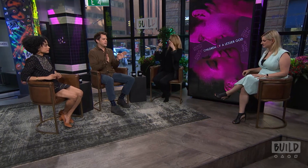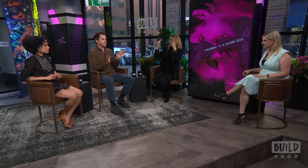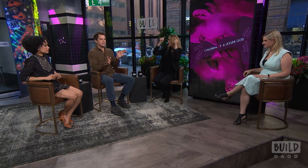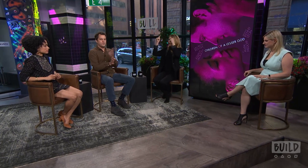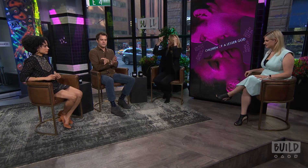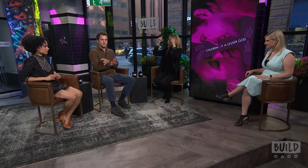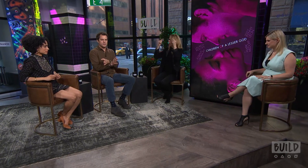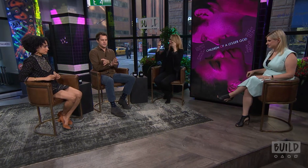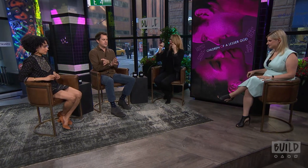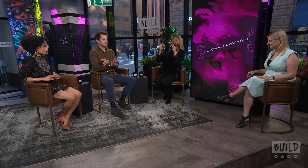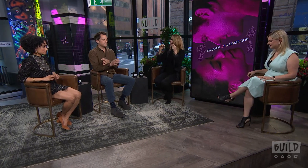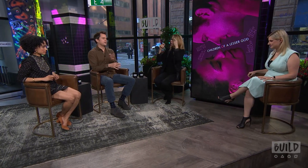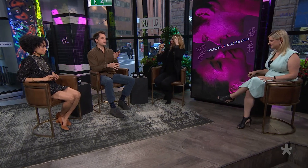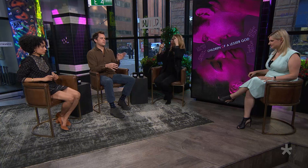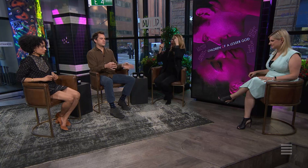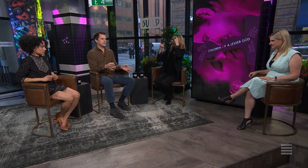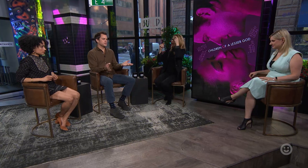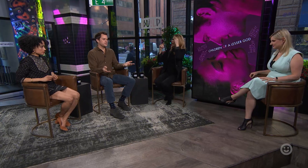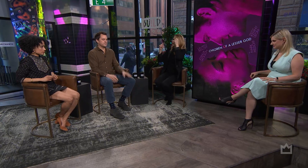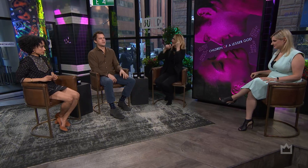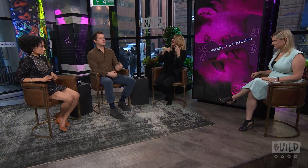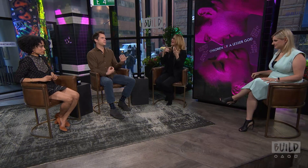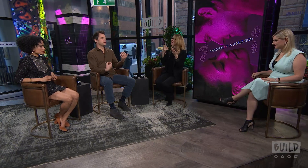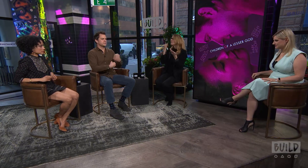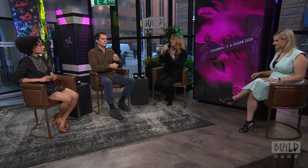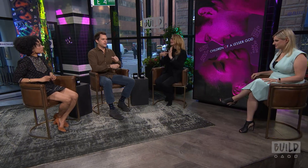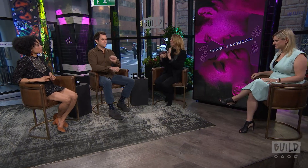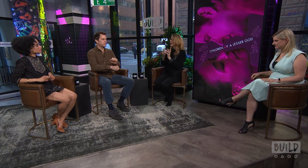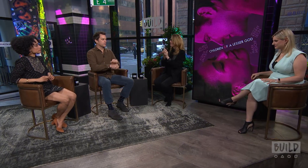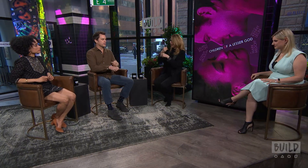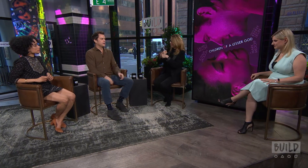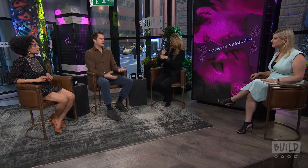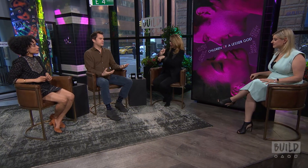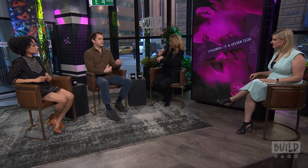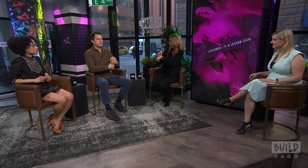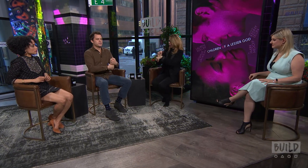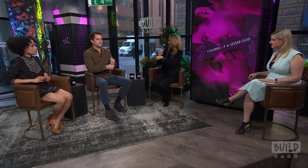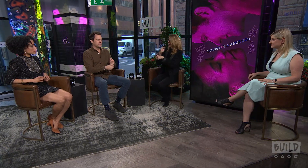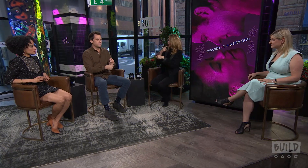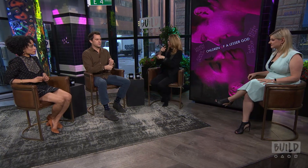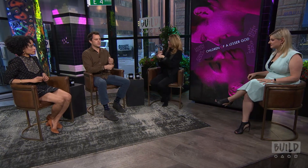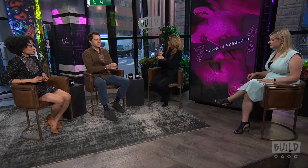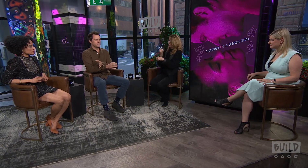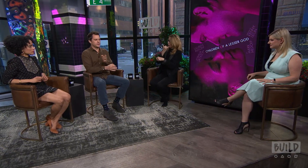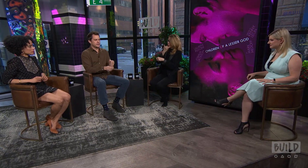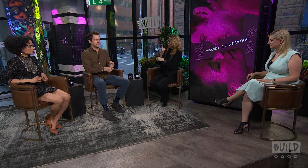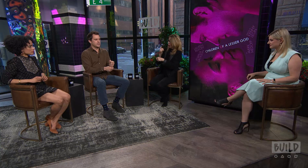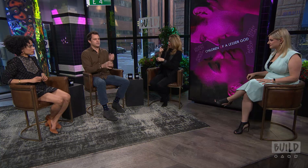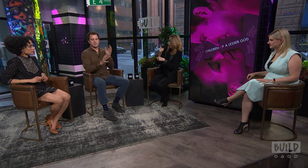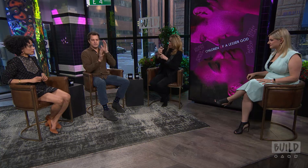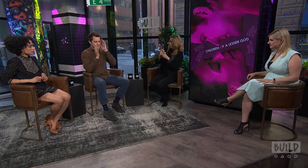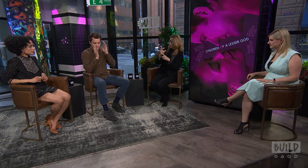whole time, if one of them goes out, like if I'm making like for instance, make and work, and if I use the wrong word with